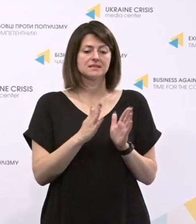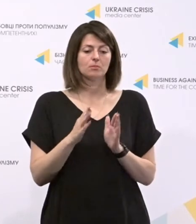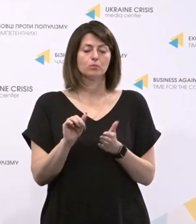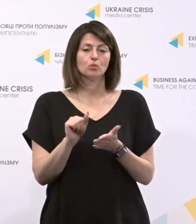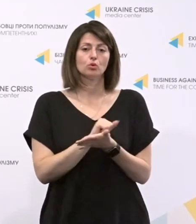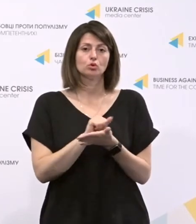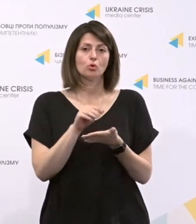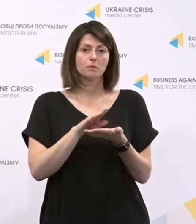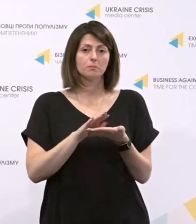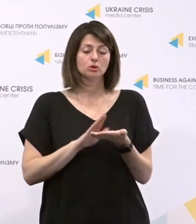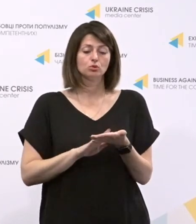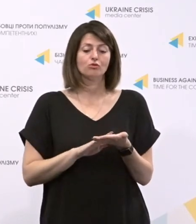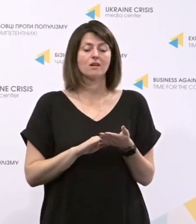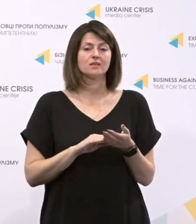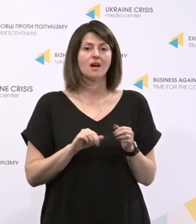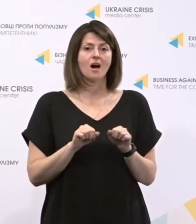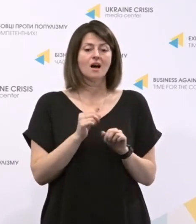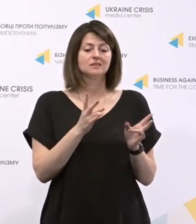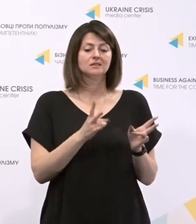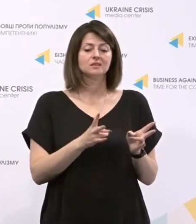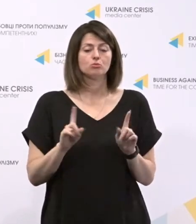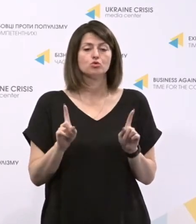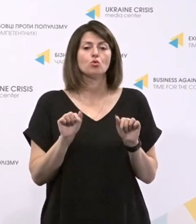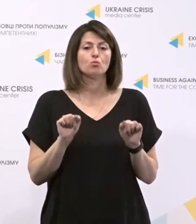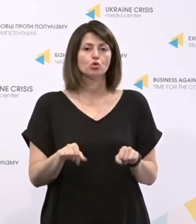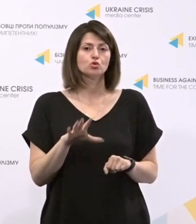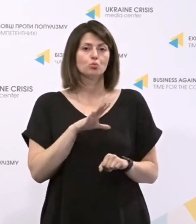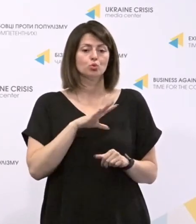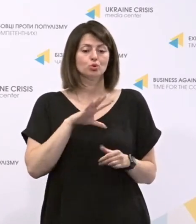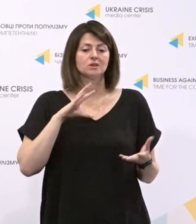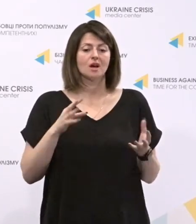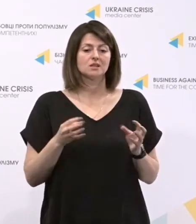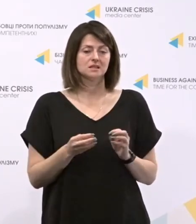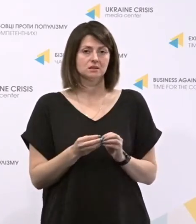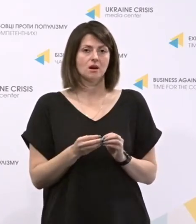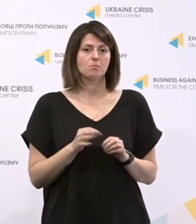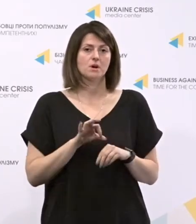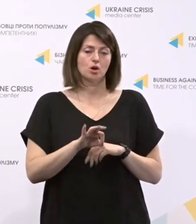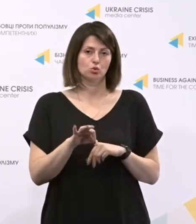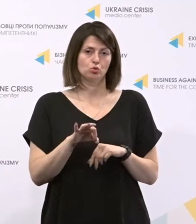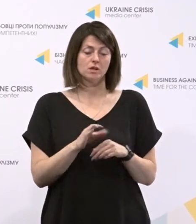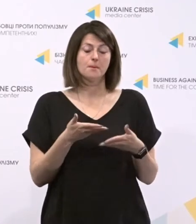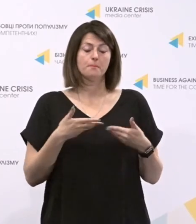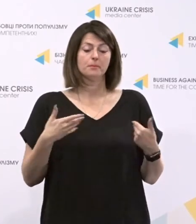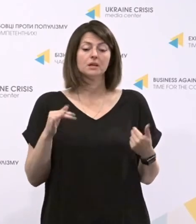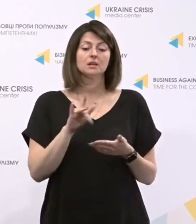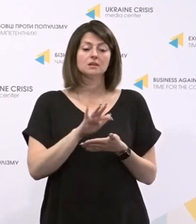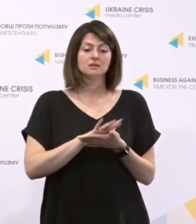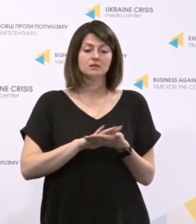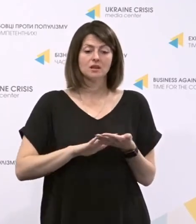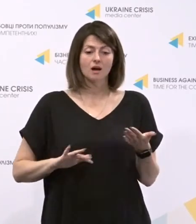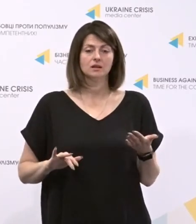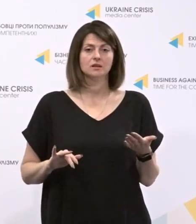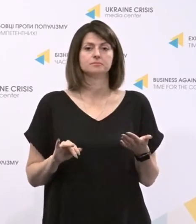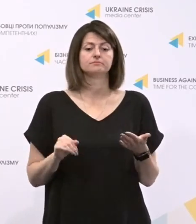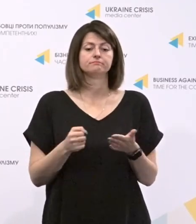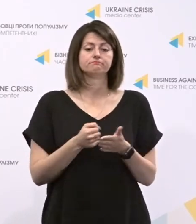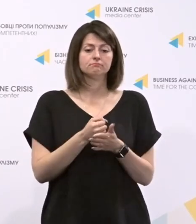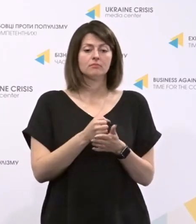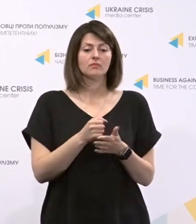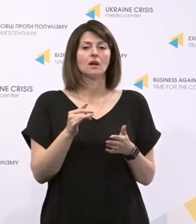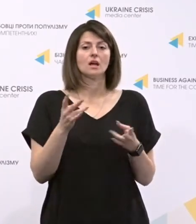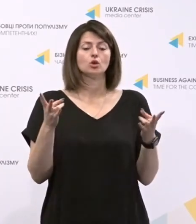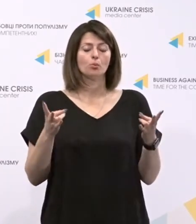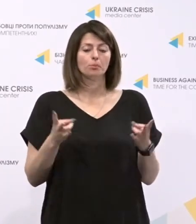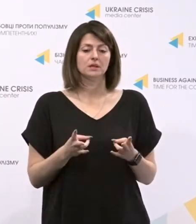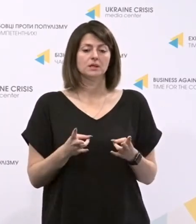We continue to advocate for the implementation of the investigation and documentation standards contained in